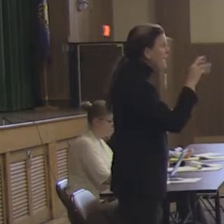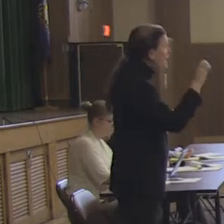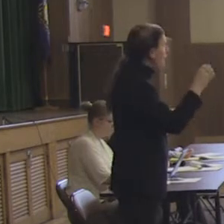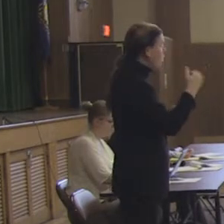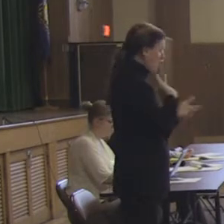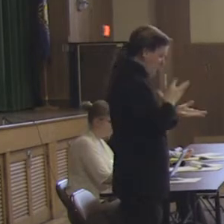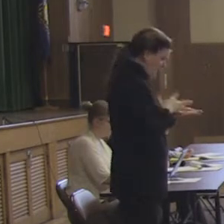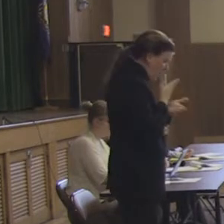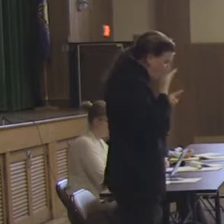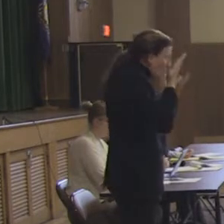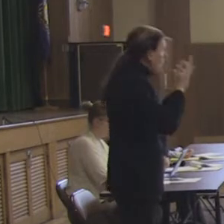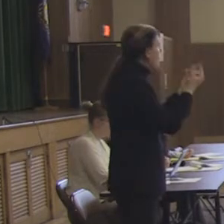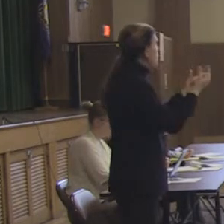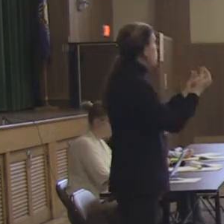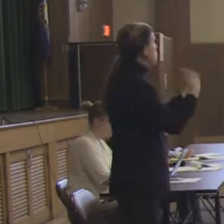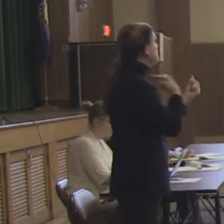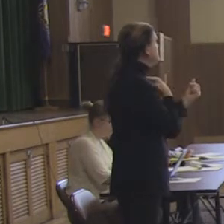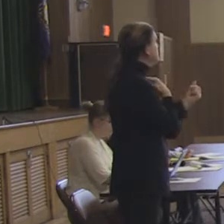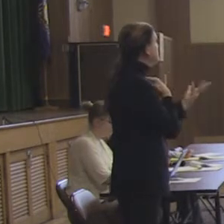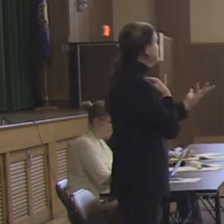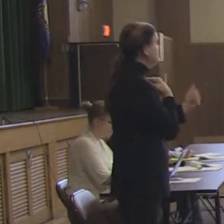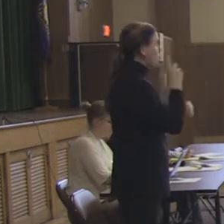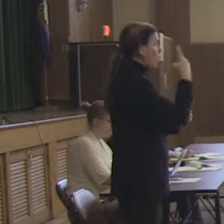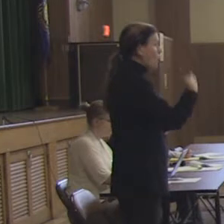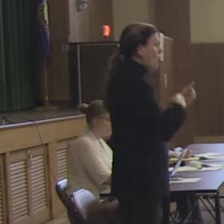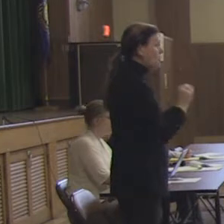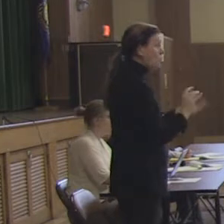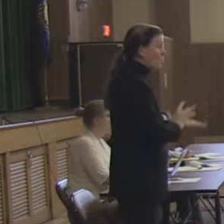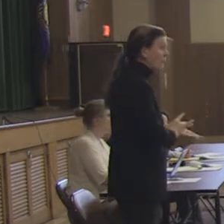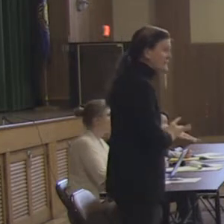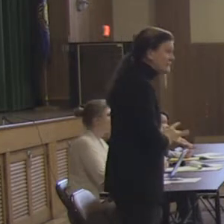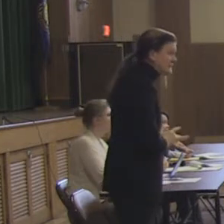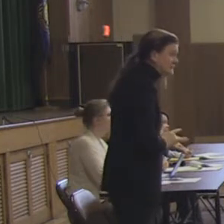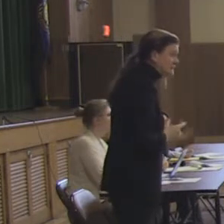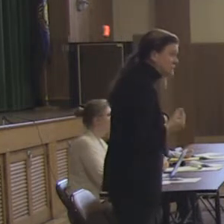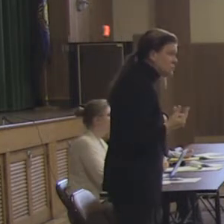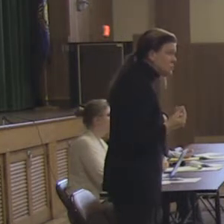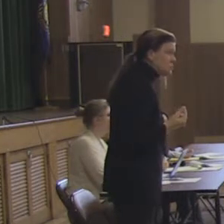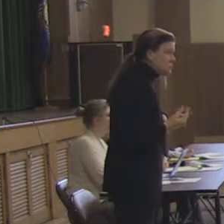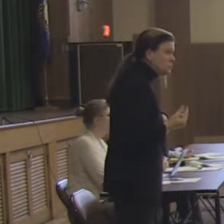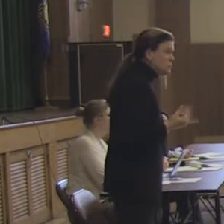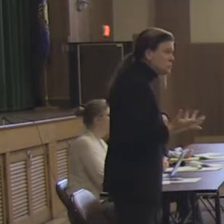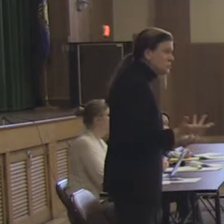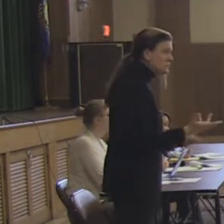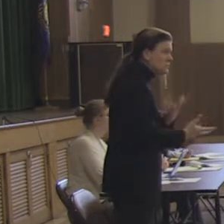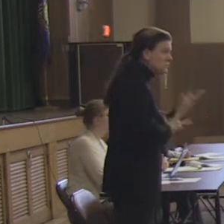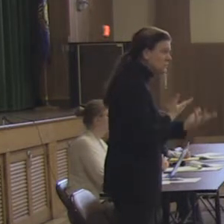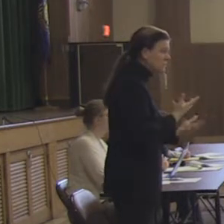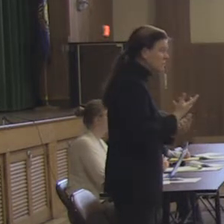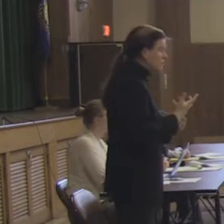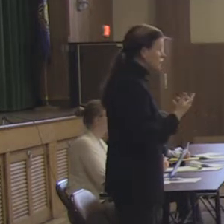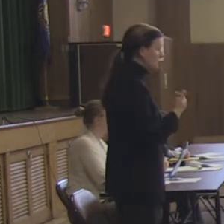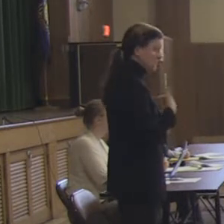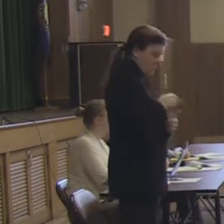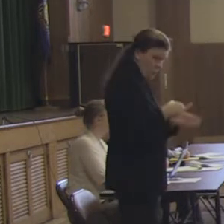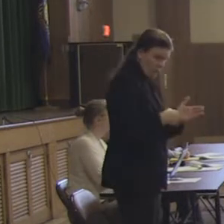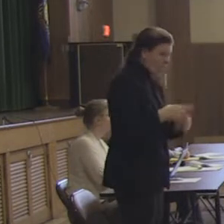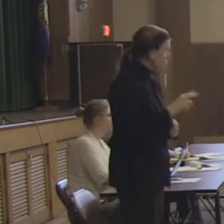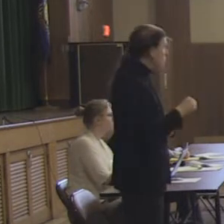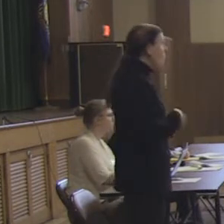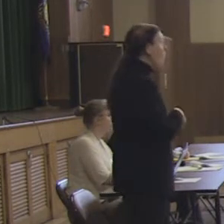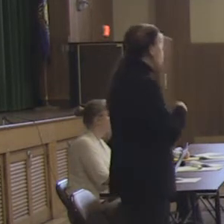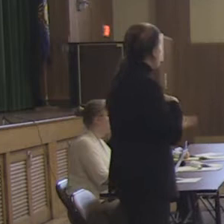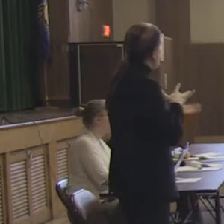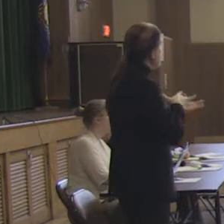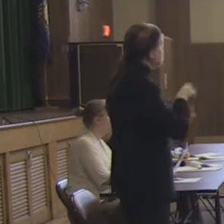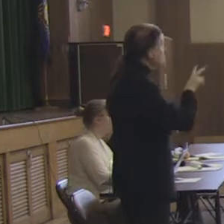services. And so then they're left without a month of no prescriptions. And if they have to pay out of pocket, it's from $300